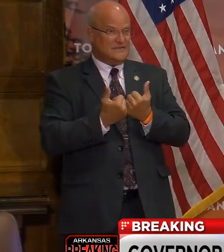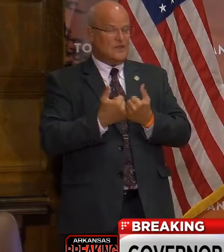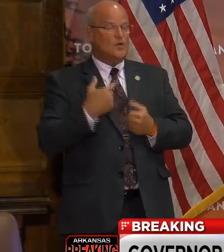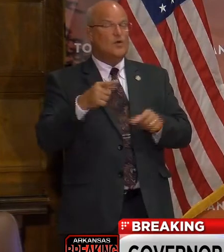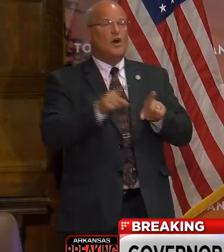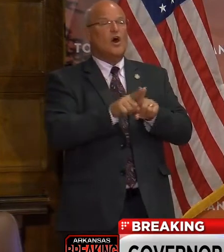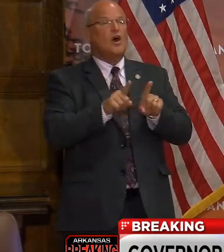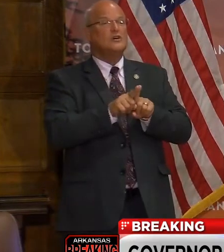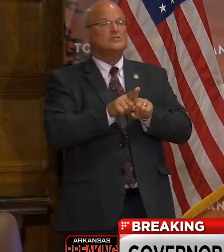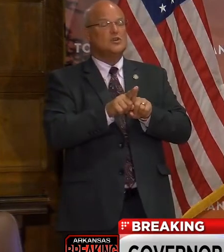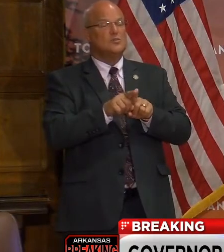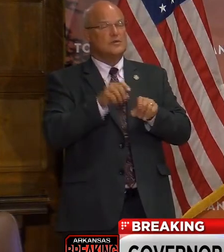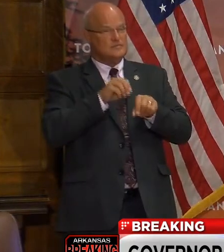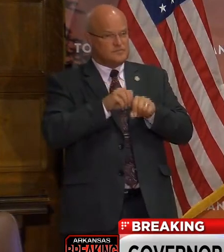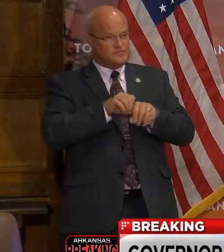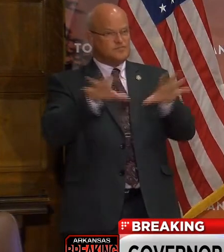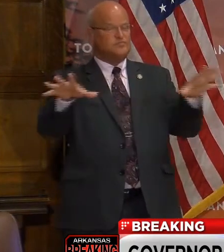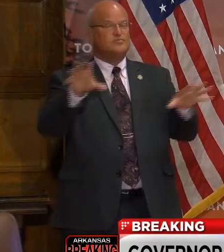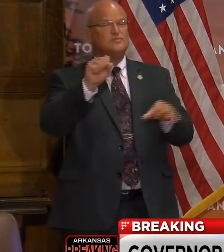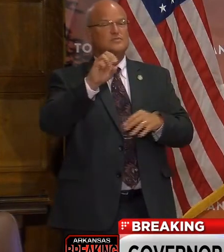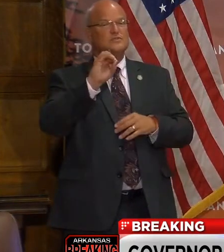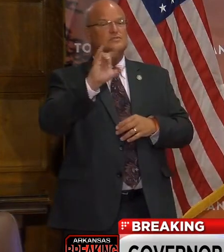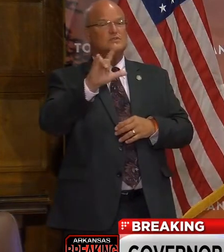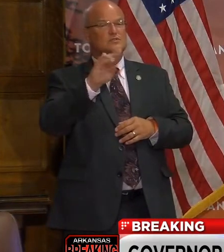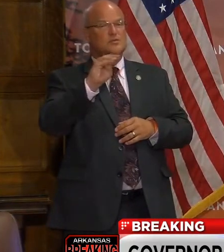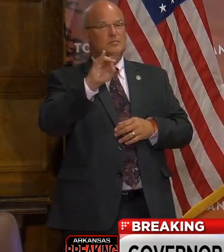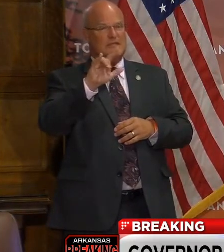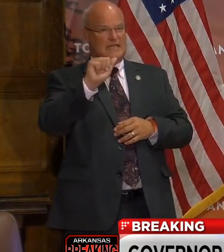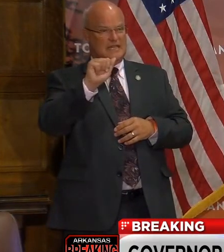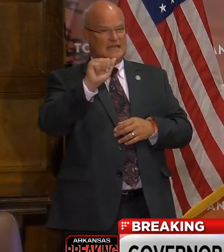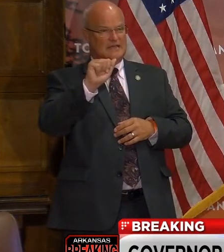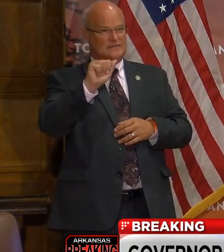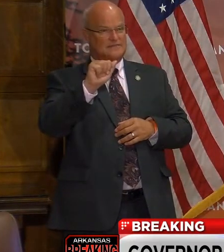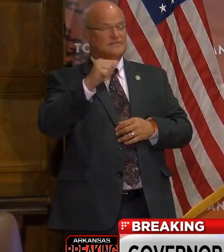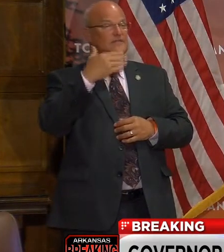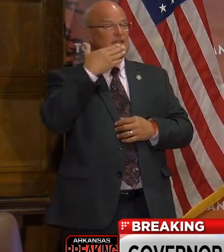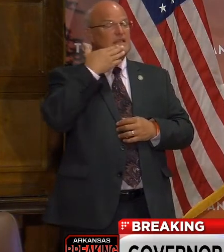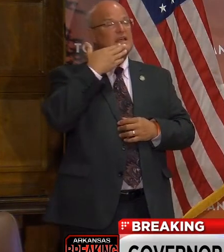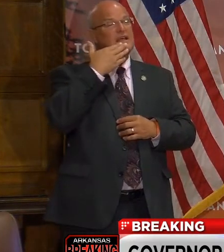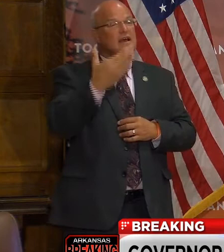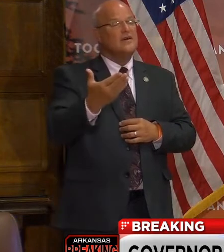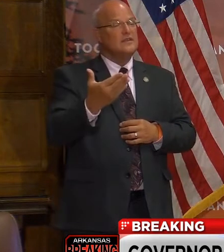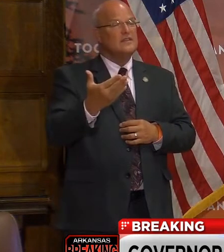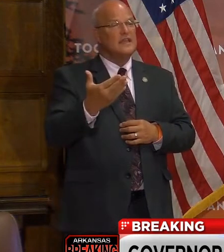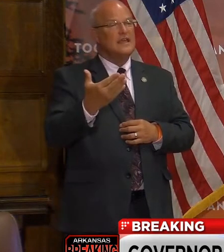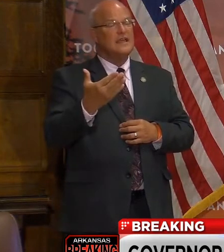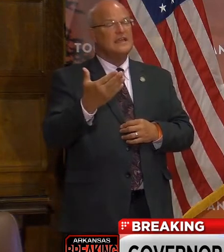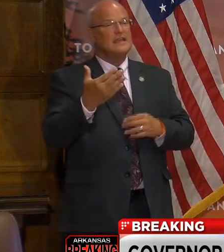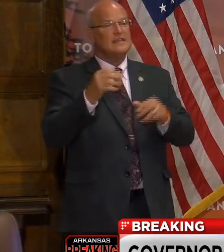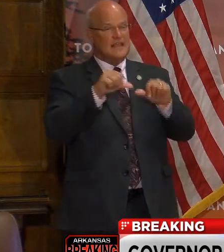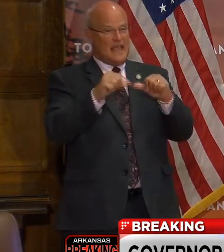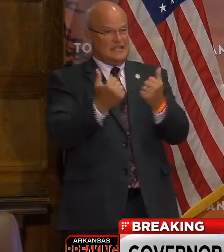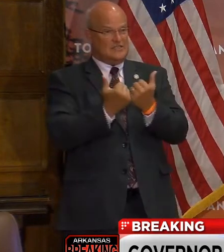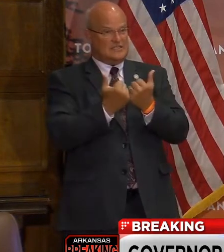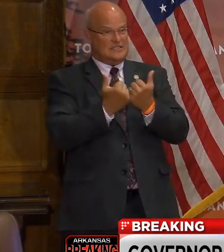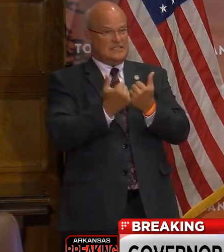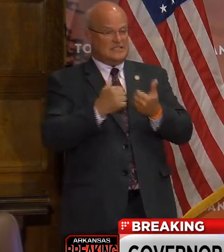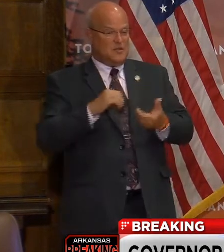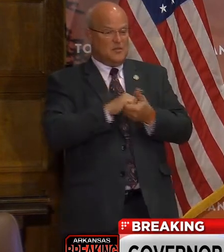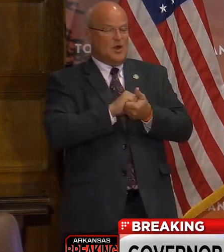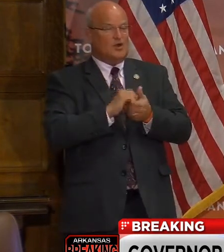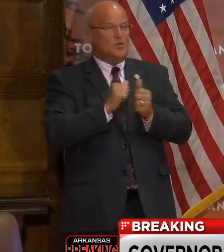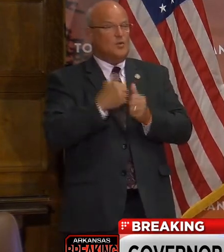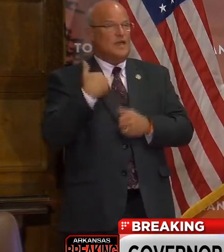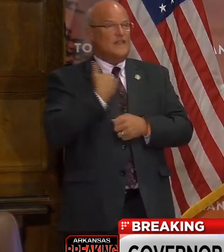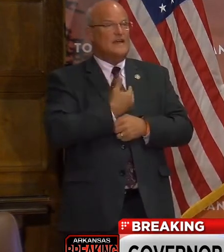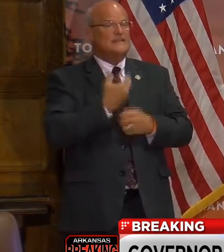will also be pushing it out through social media. So I want to thank the agencies that partnered with us to